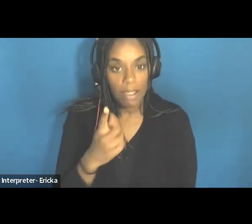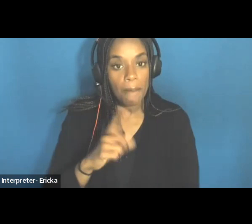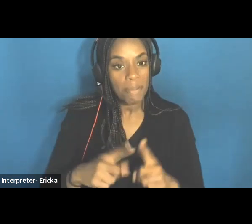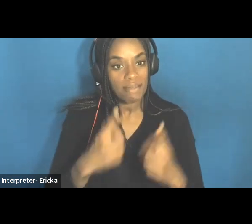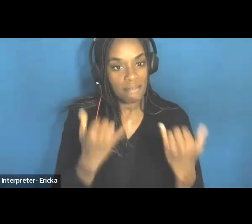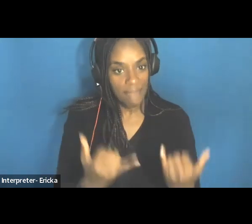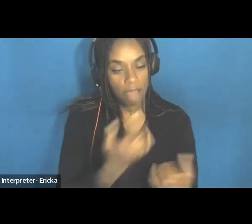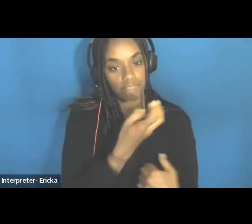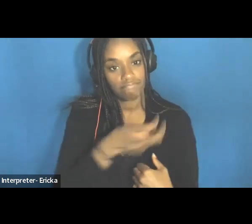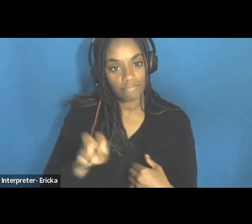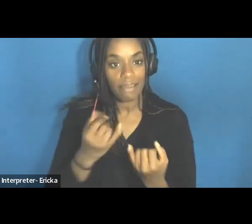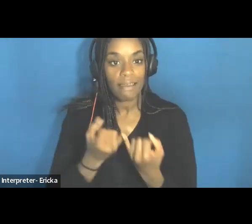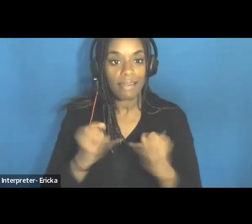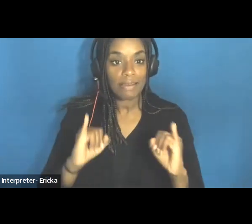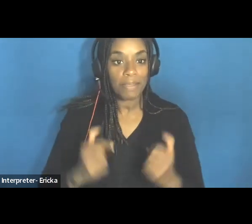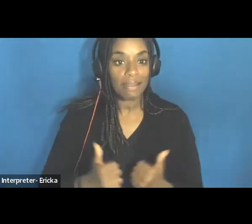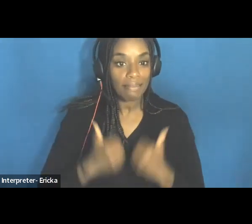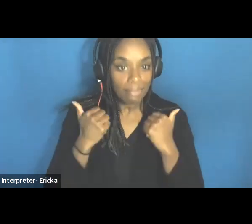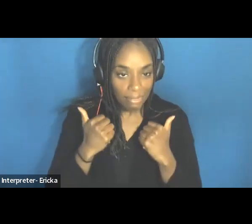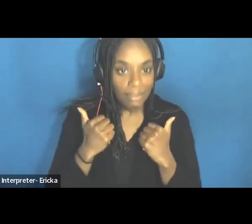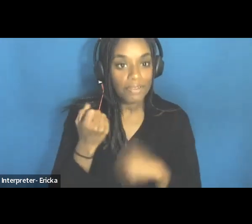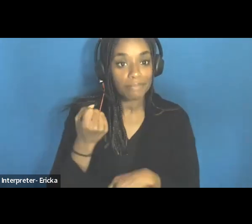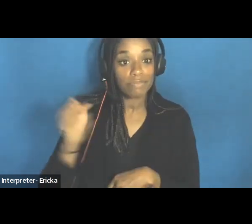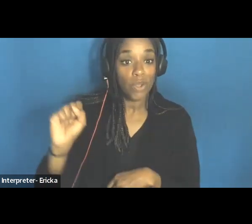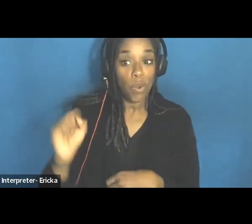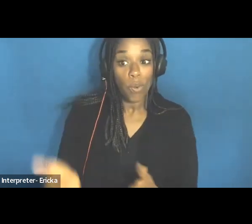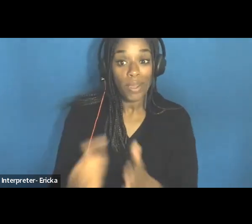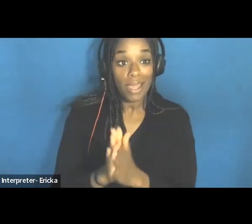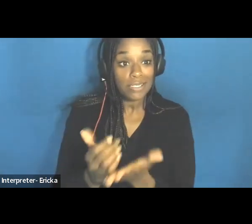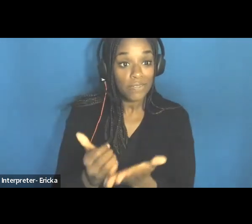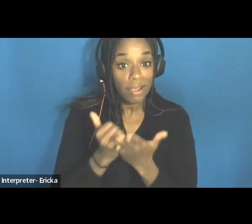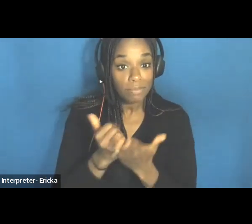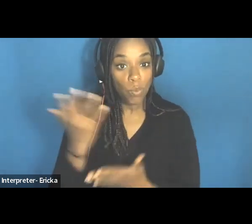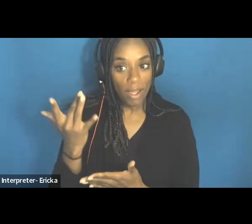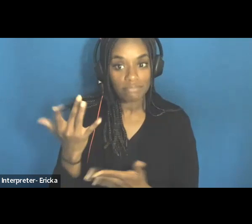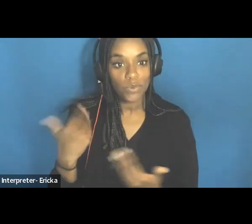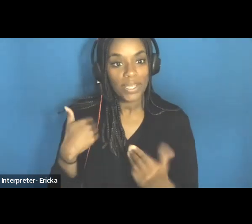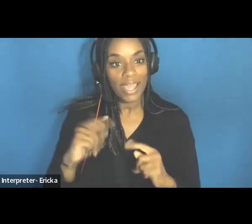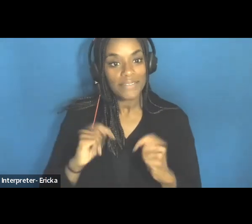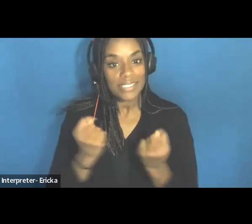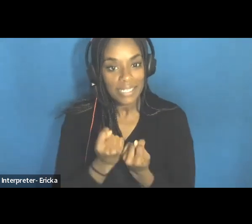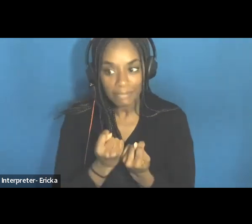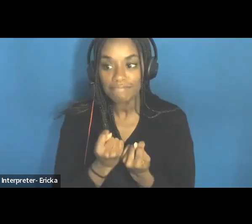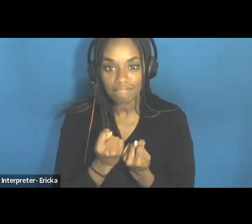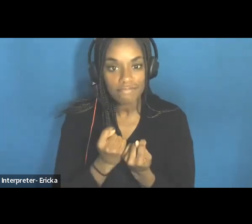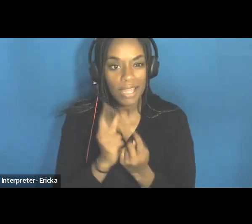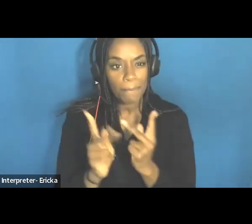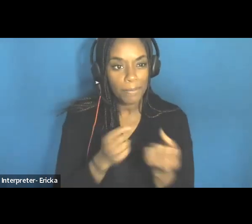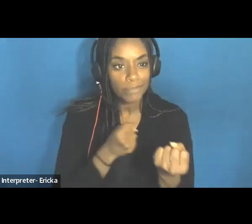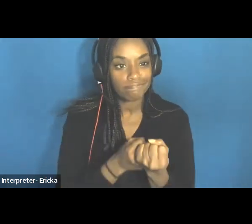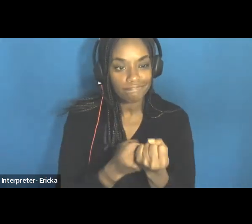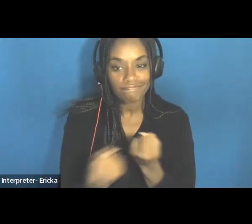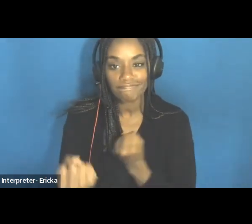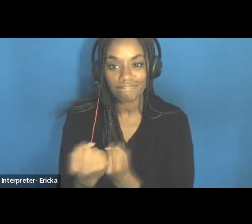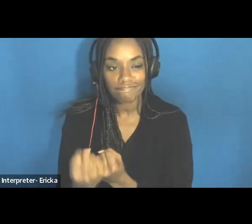I realized that we ask for help because we all have a team and a team of supports. So when you hear